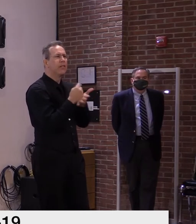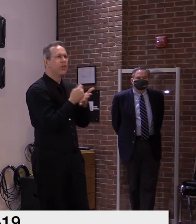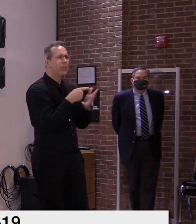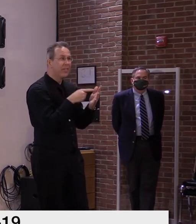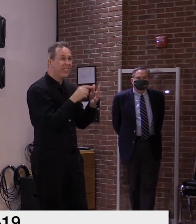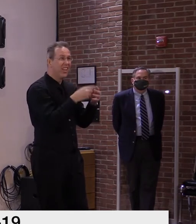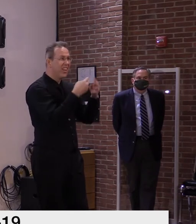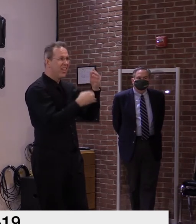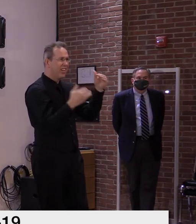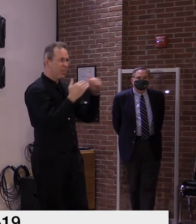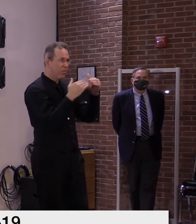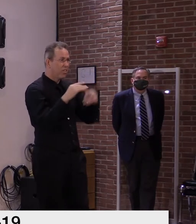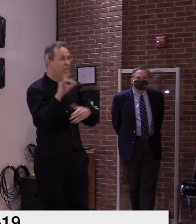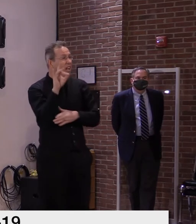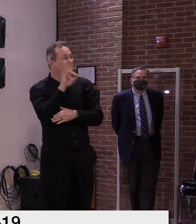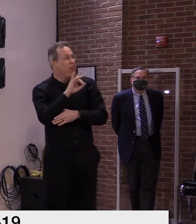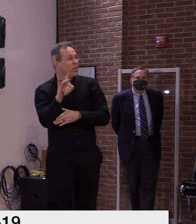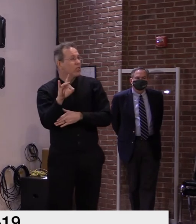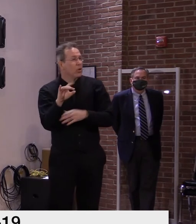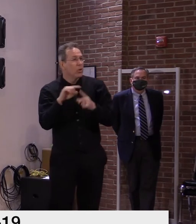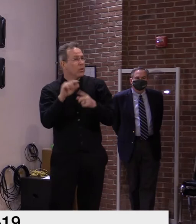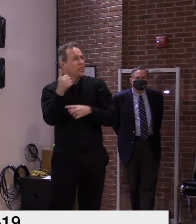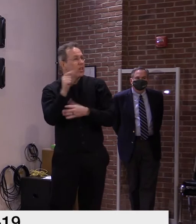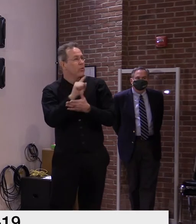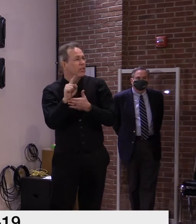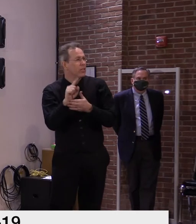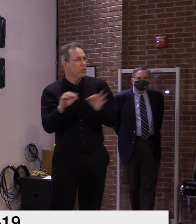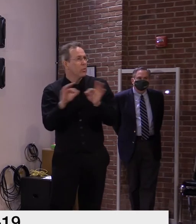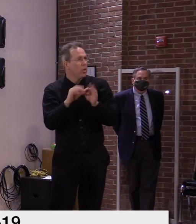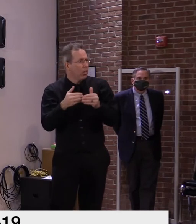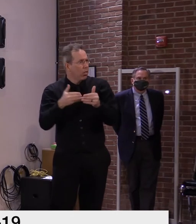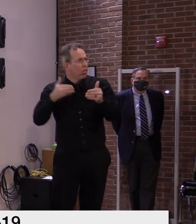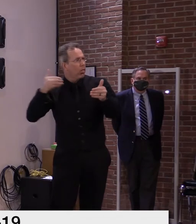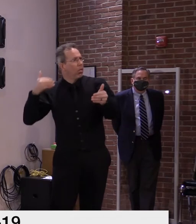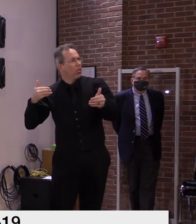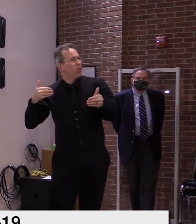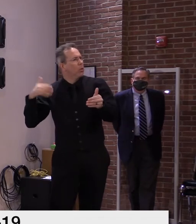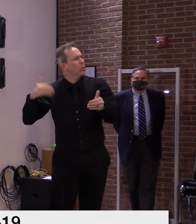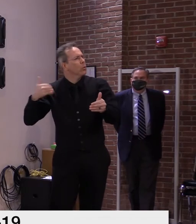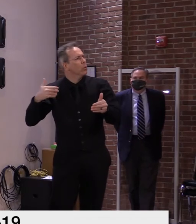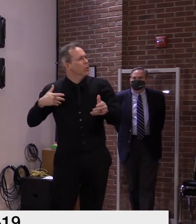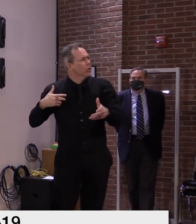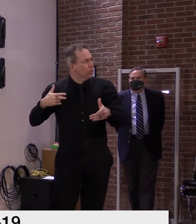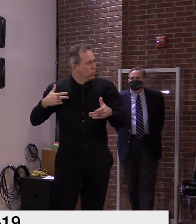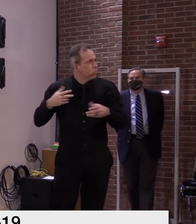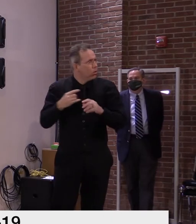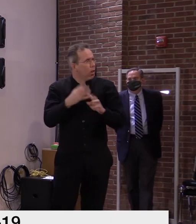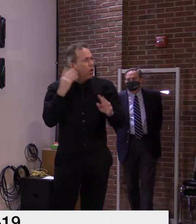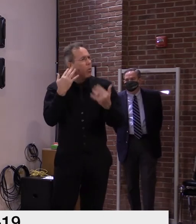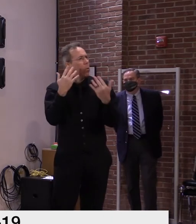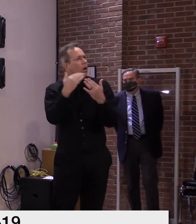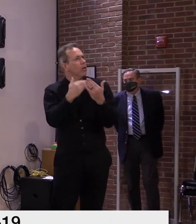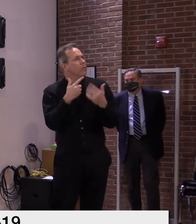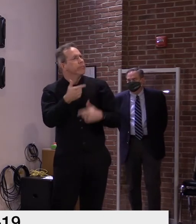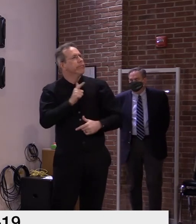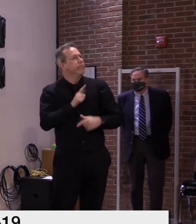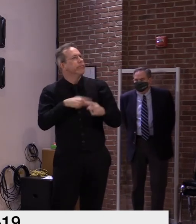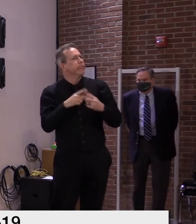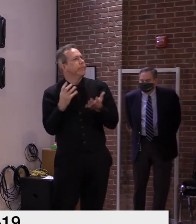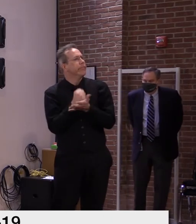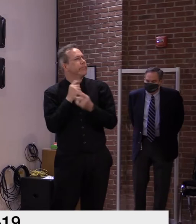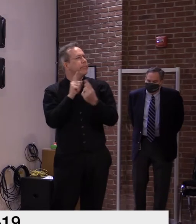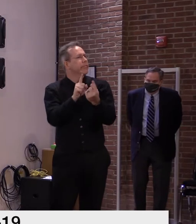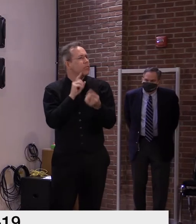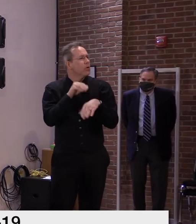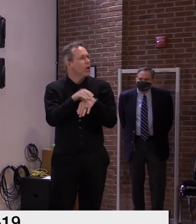therapy. I imagine they're not the only agency in the state that's seeing this kind of demand for adults increase during the pandemic.